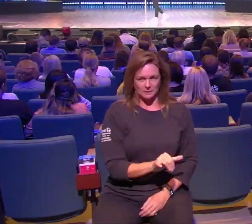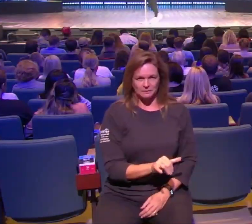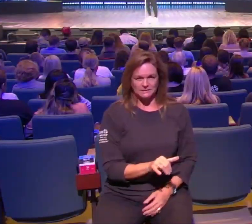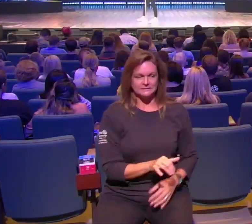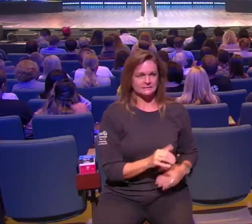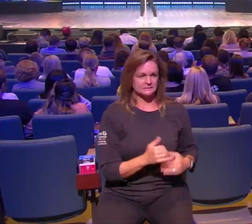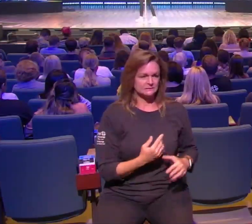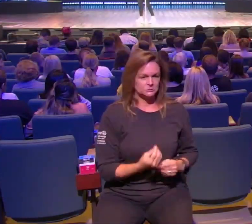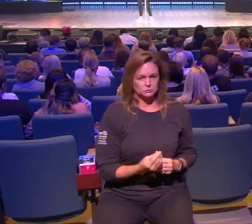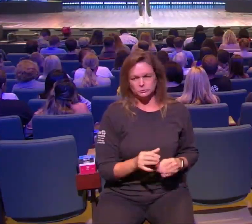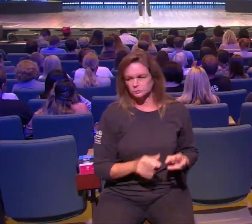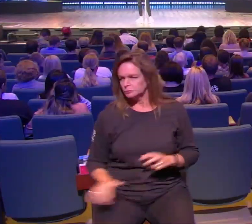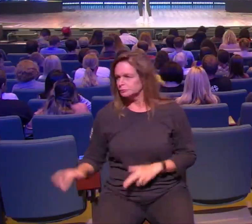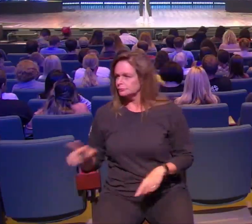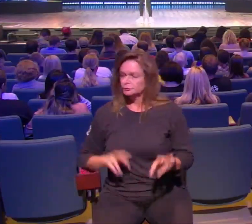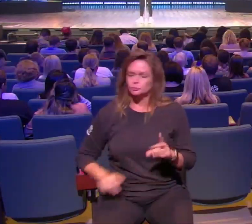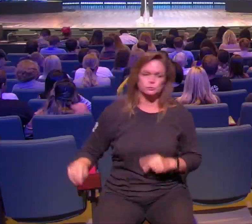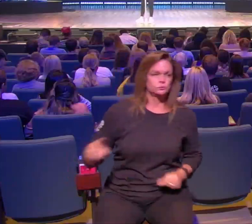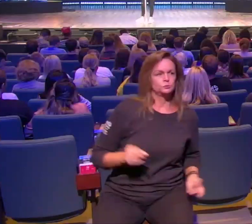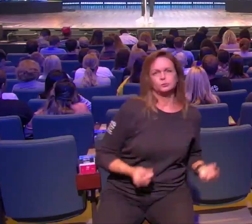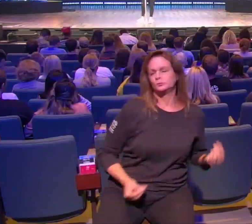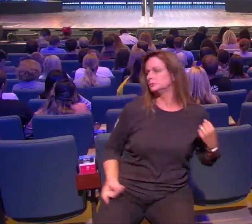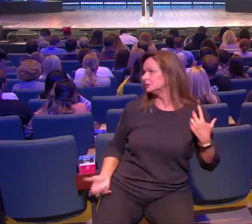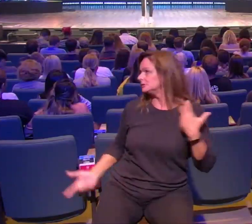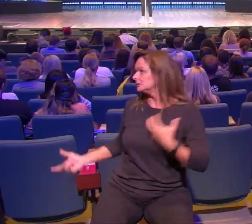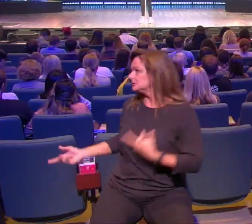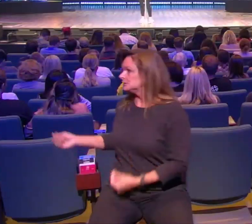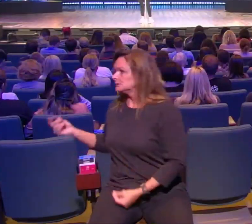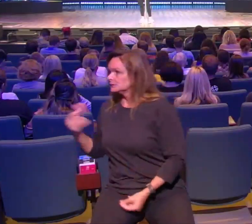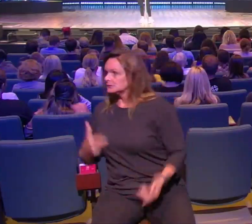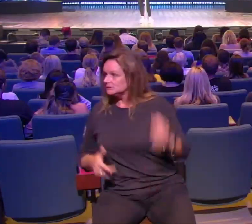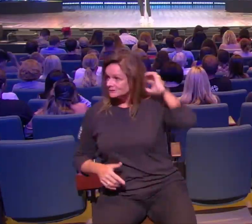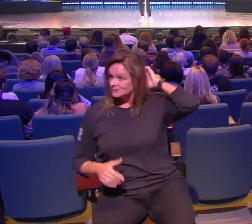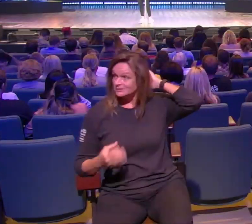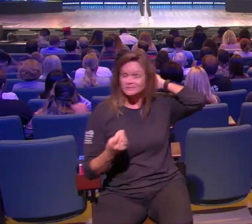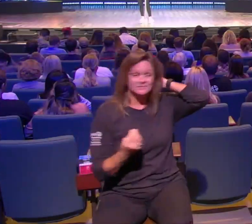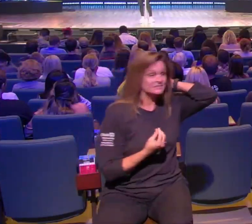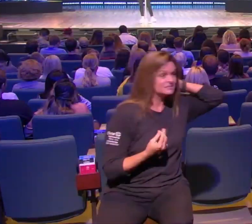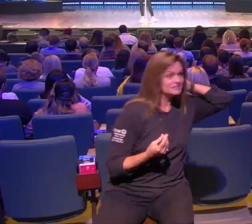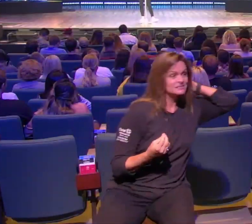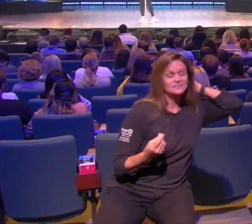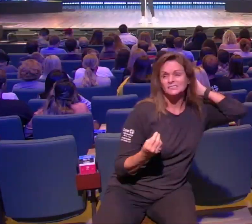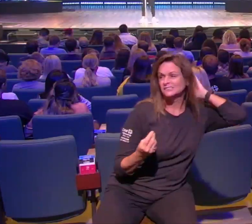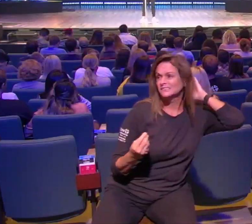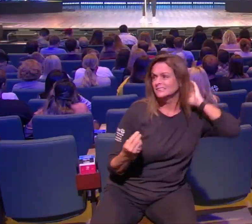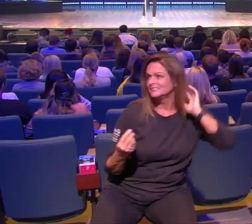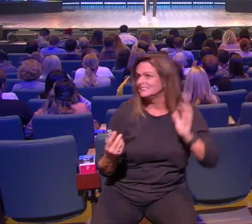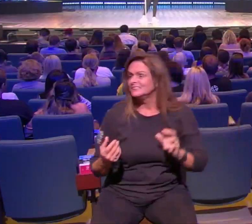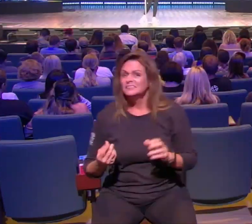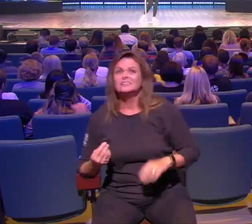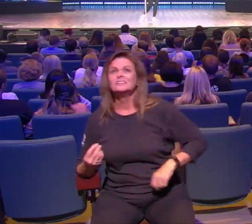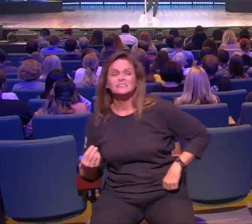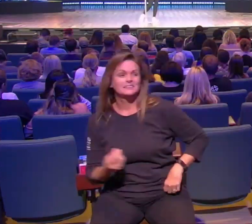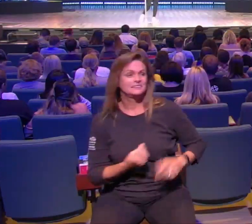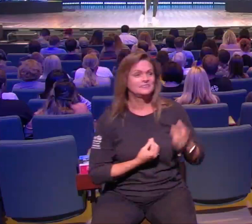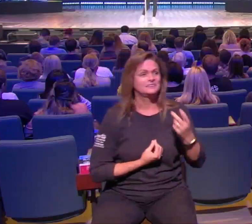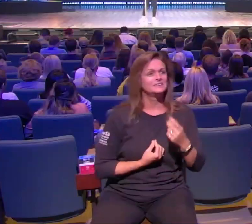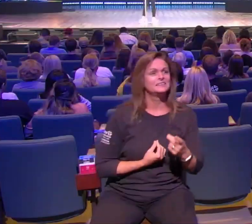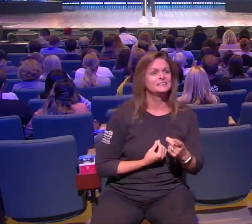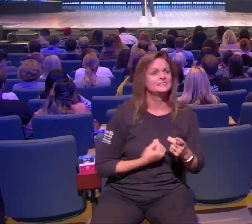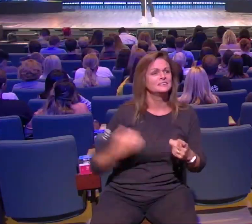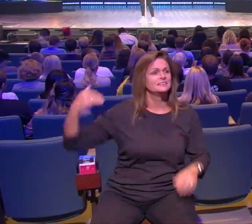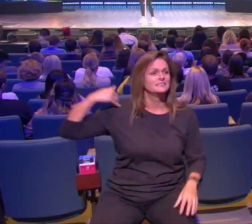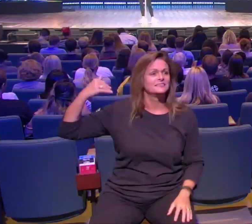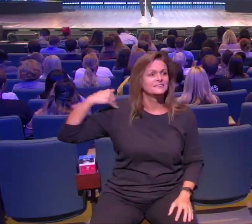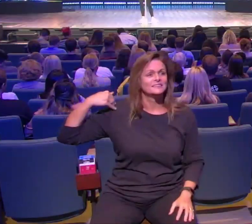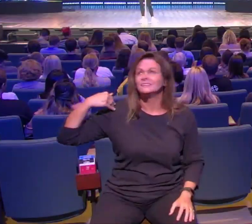of destiny and purpose so we can experience the strength and the power that he came to give us. And see, what I love about the five